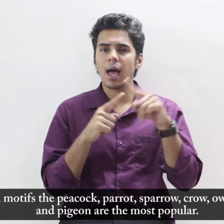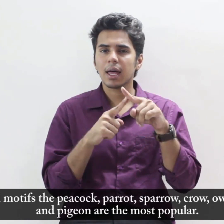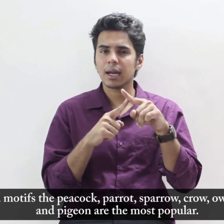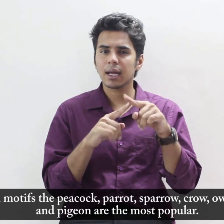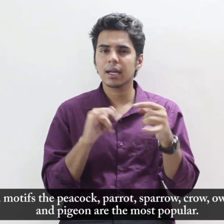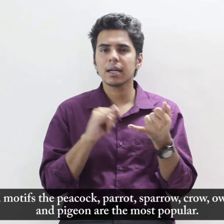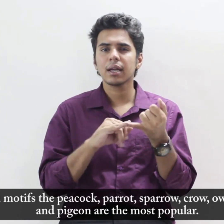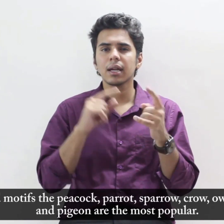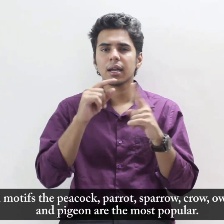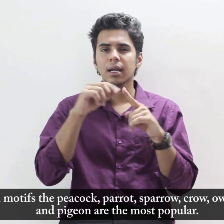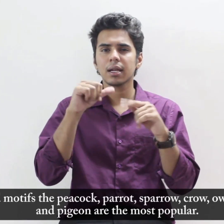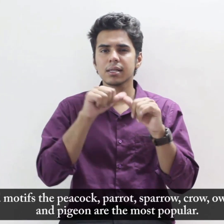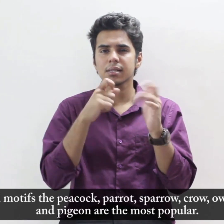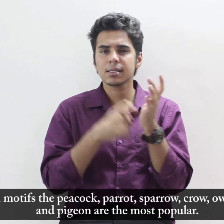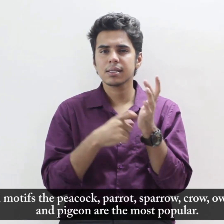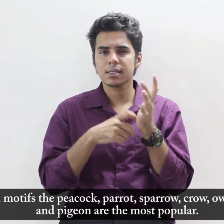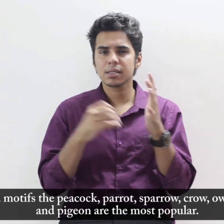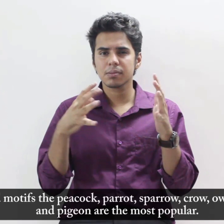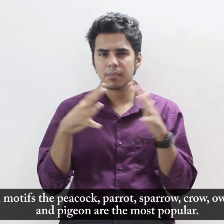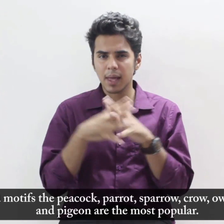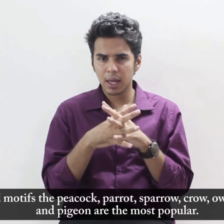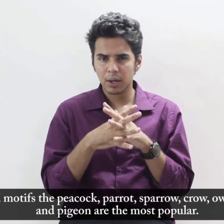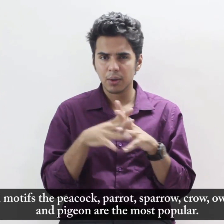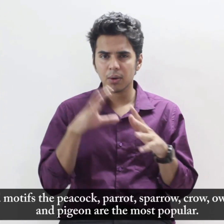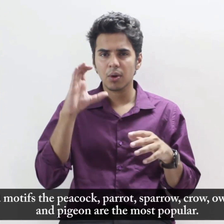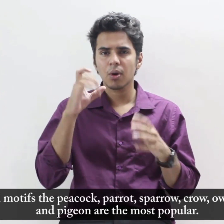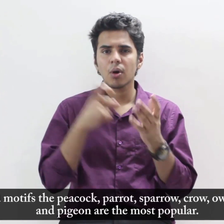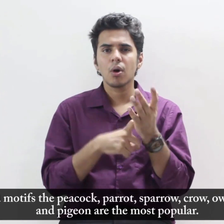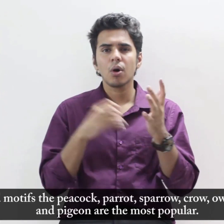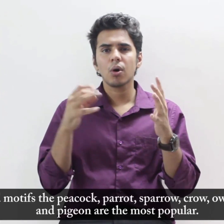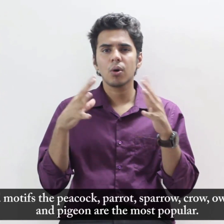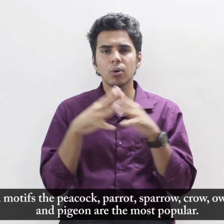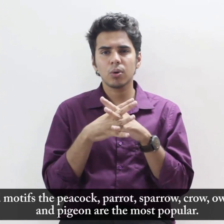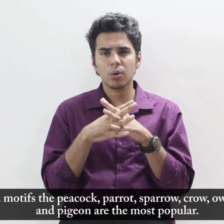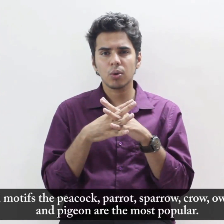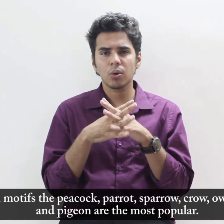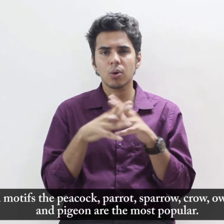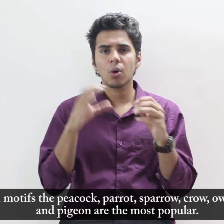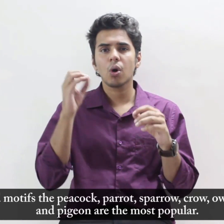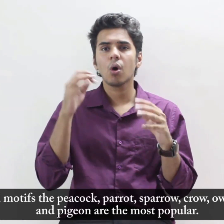hen, and pigeon are the most popular.